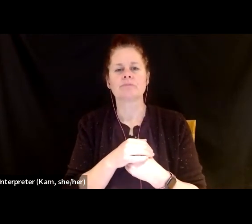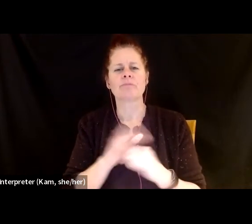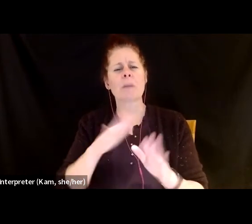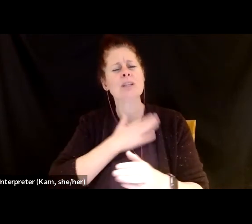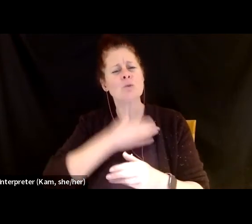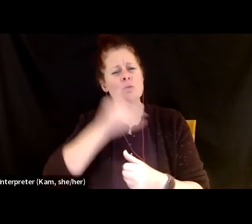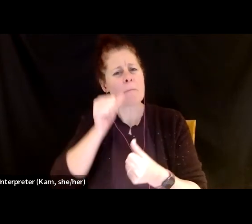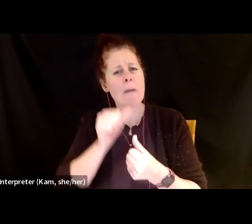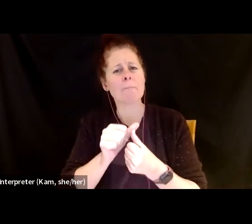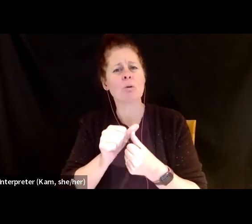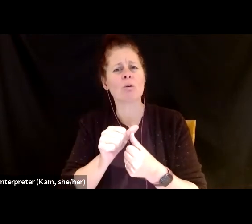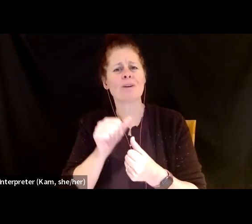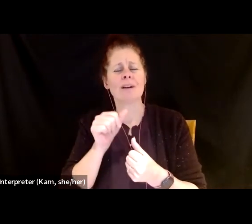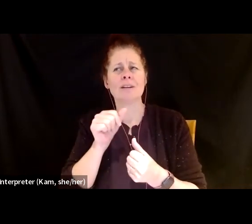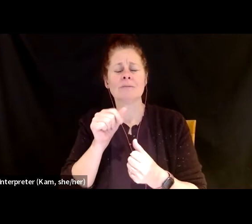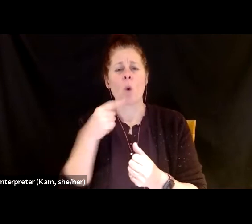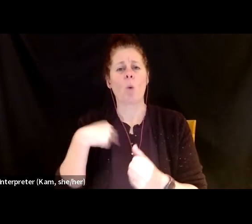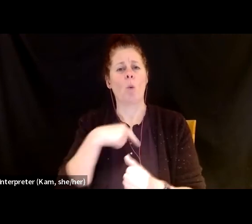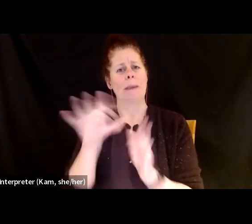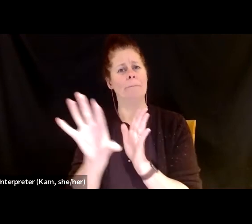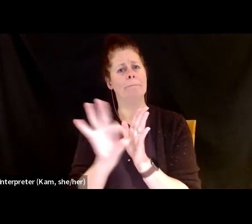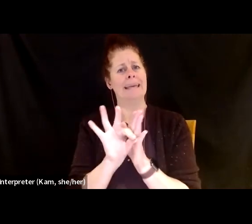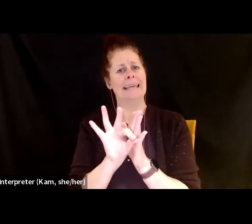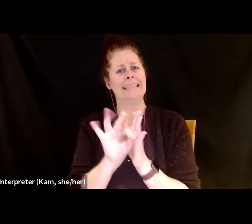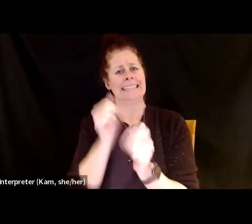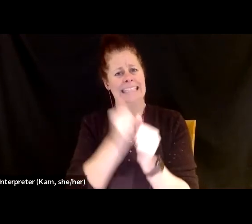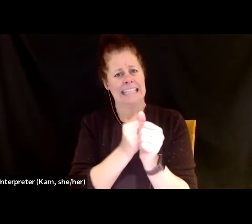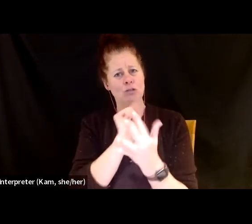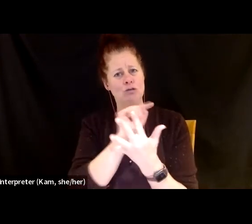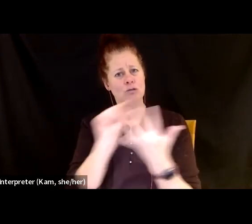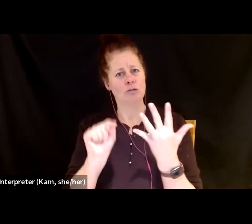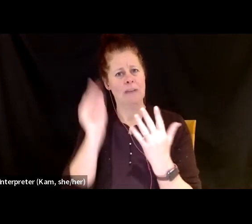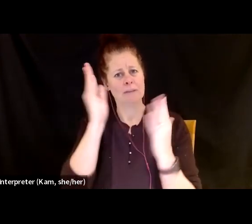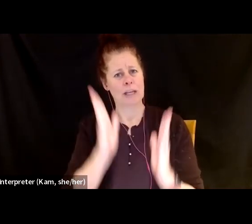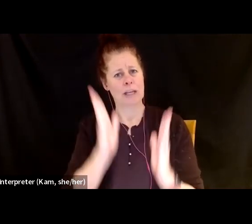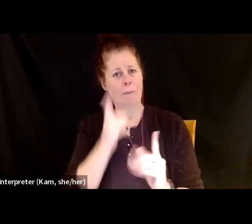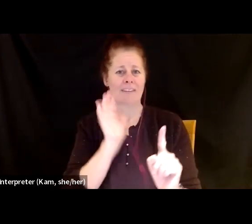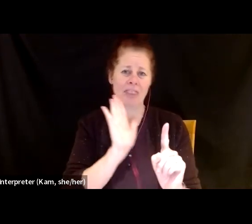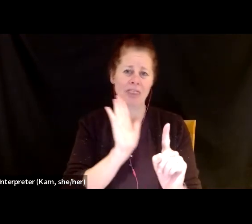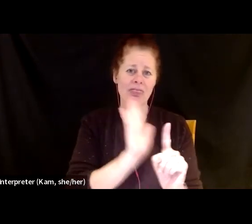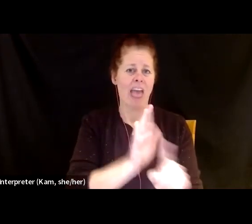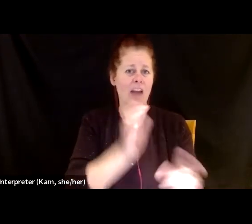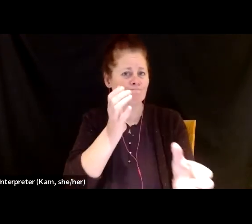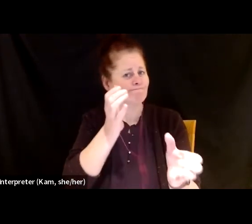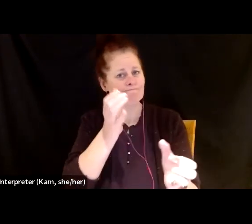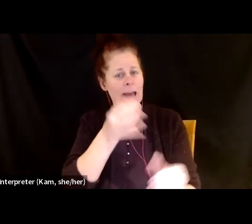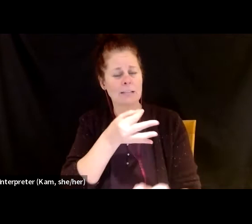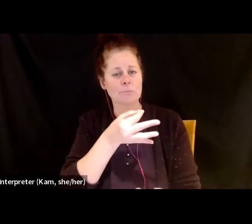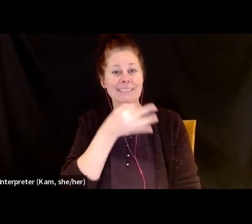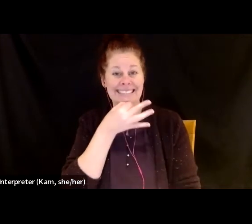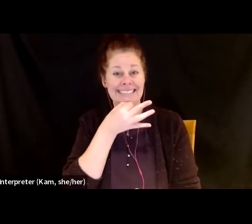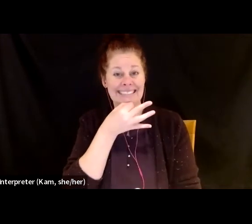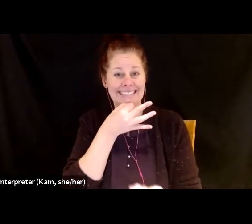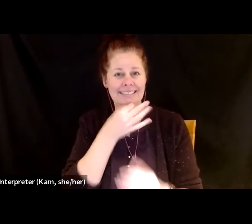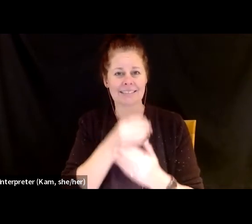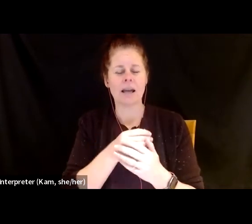pointedly for their expertise, but as well as how they have this sort of big commitment to care